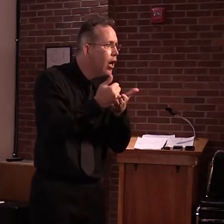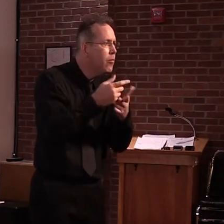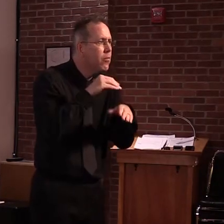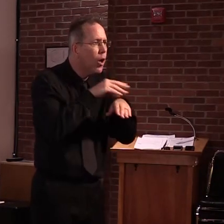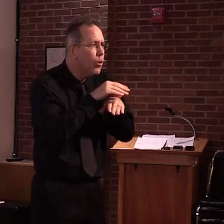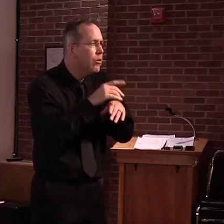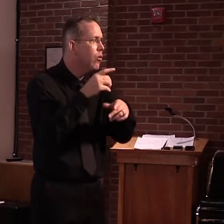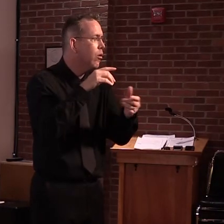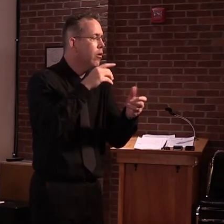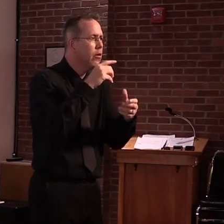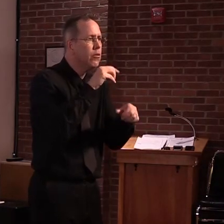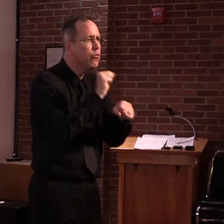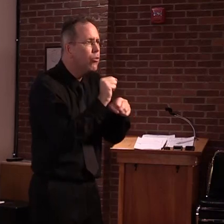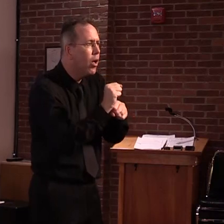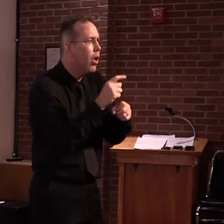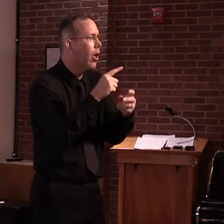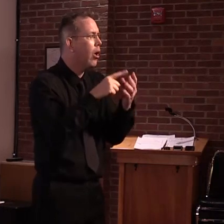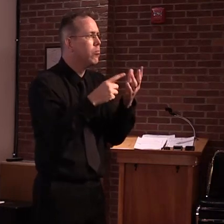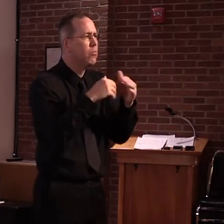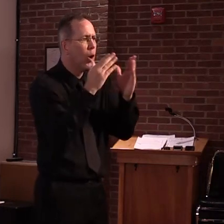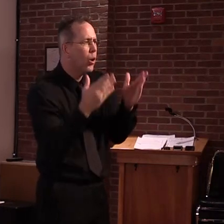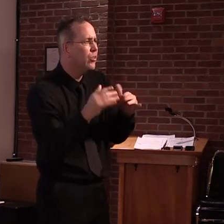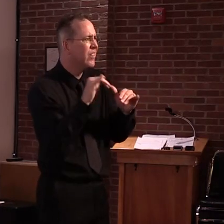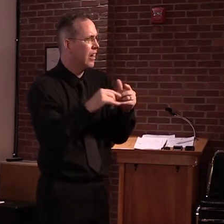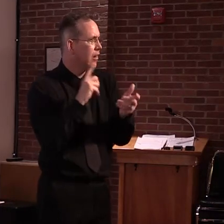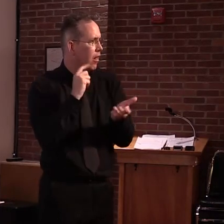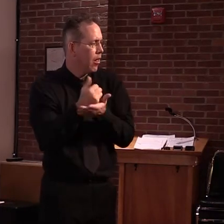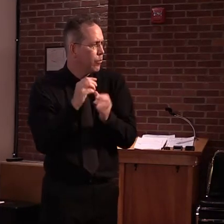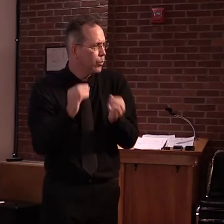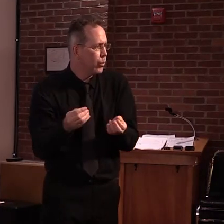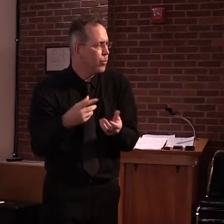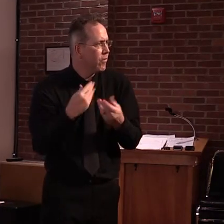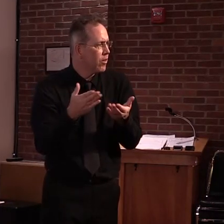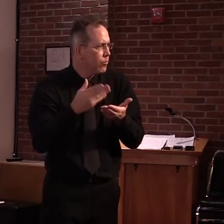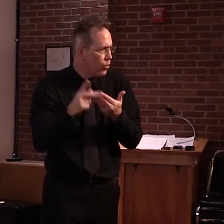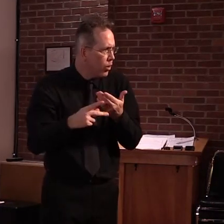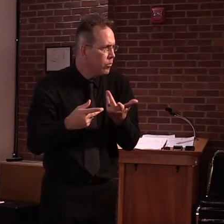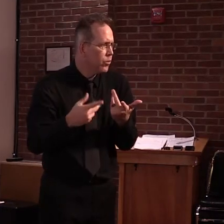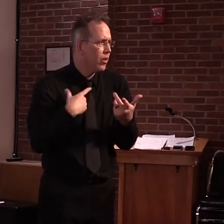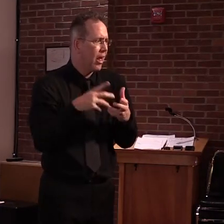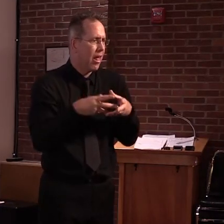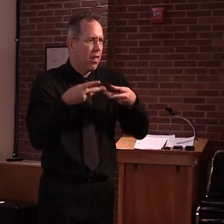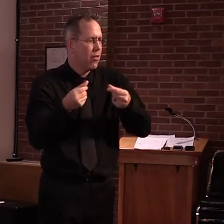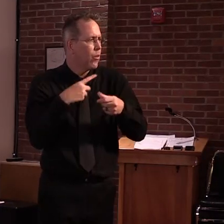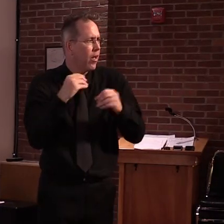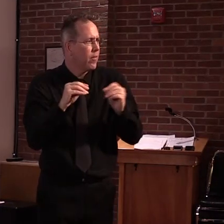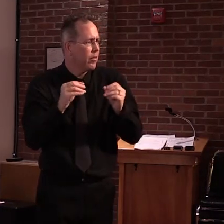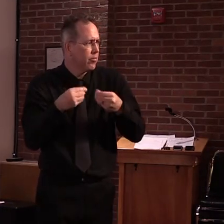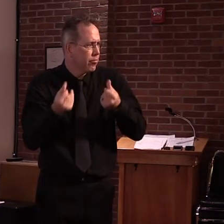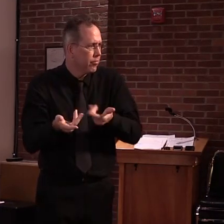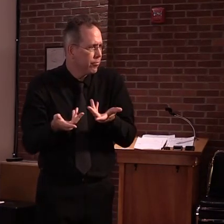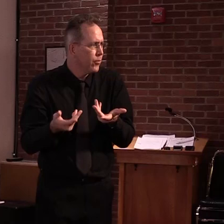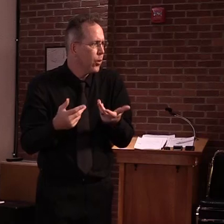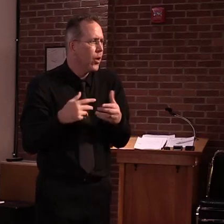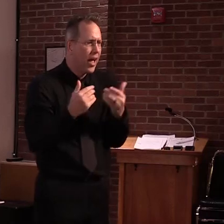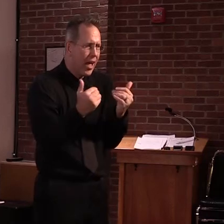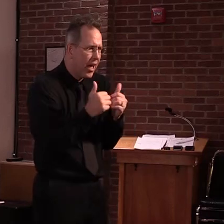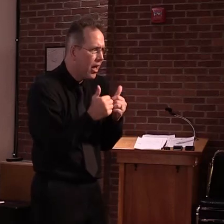of how we're going to transition this program over the next year, and then involve the community partners